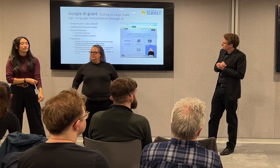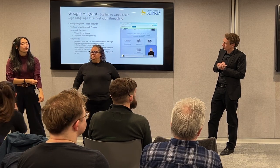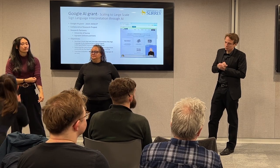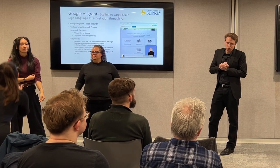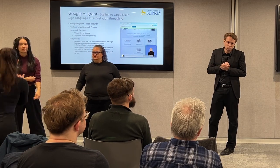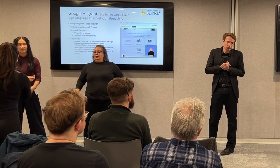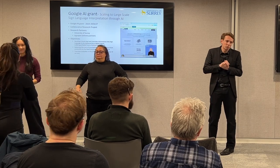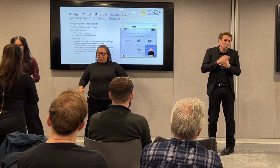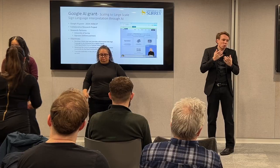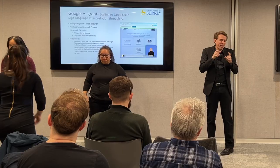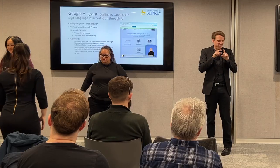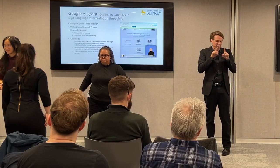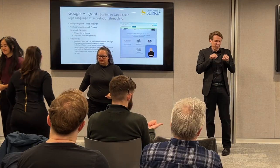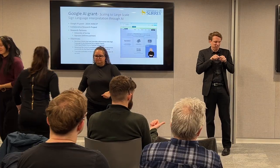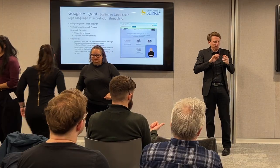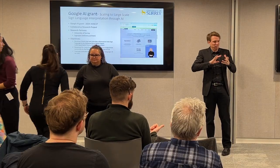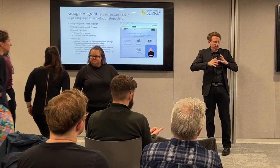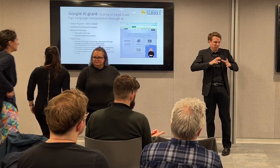Okay.